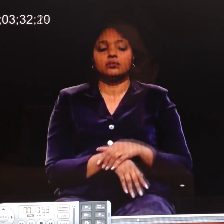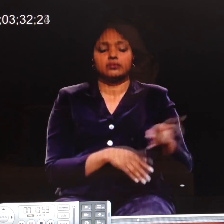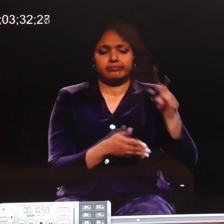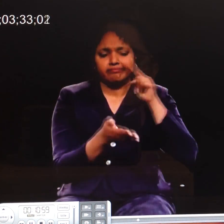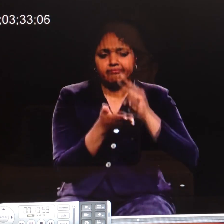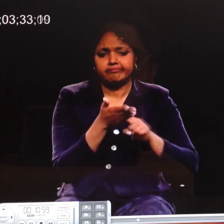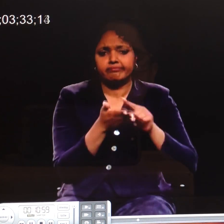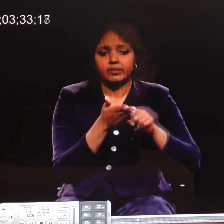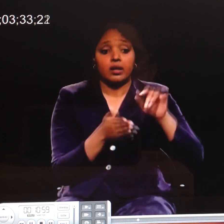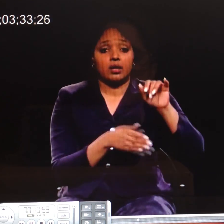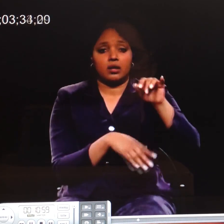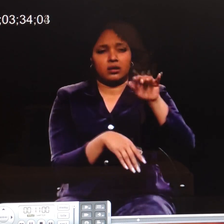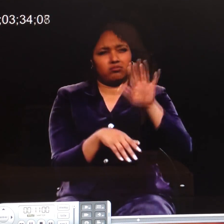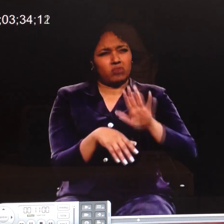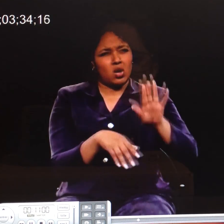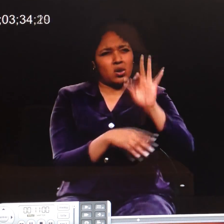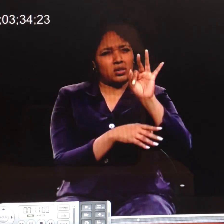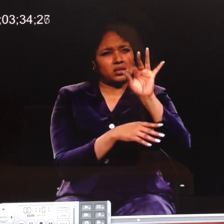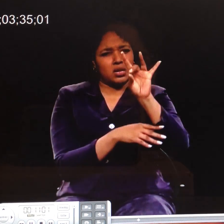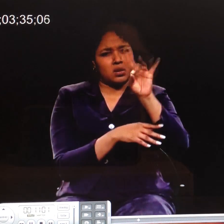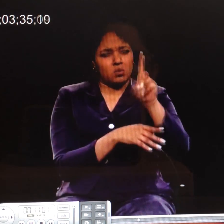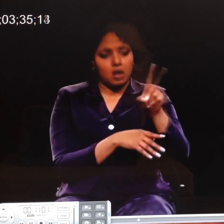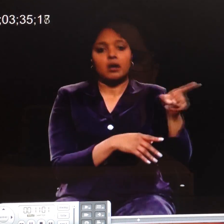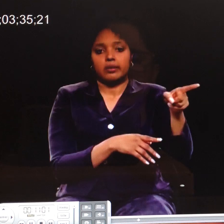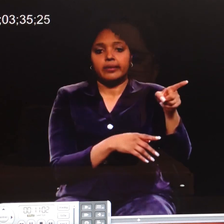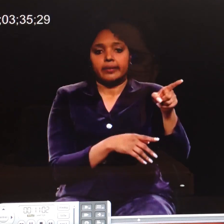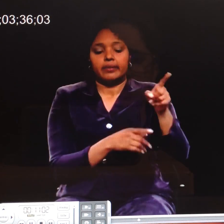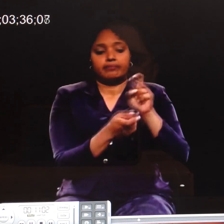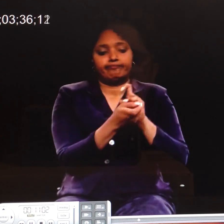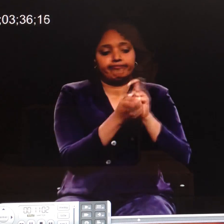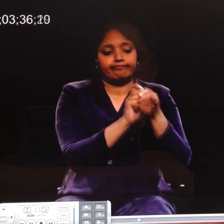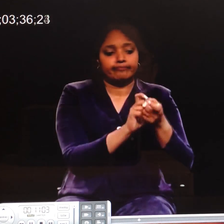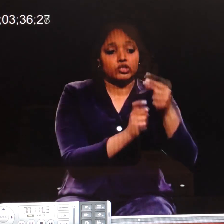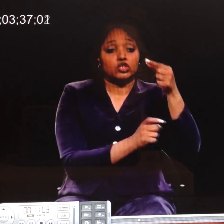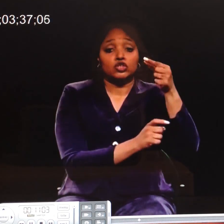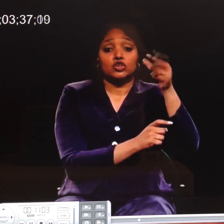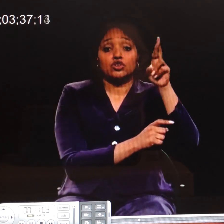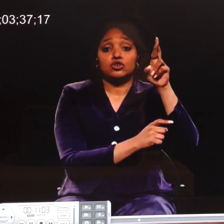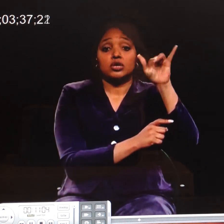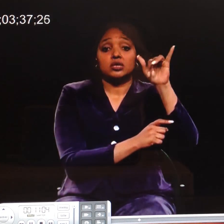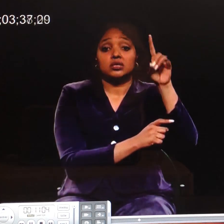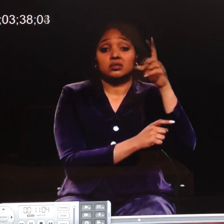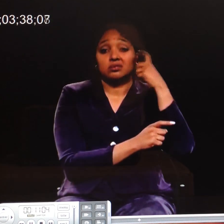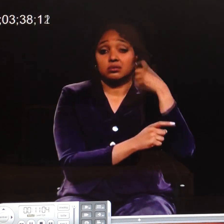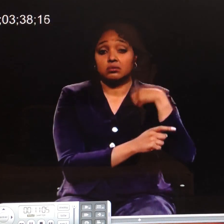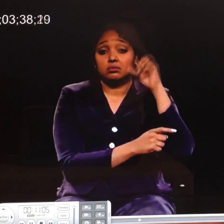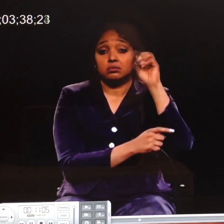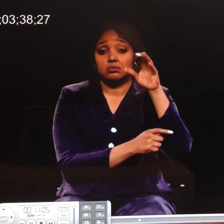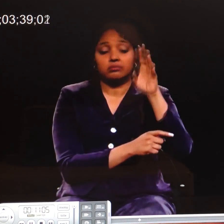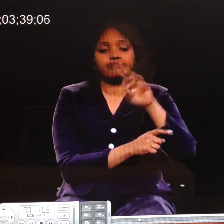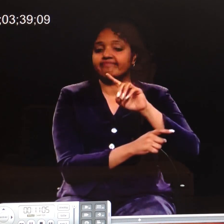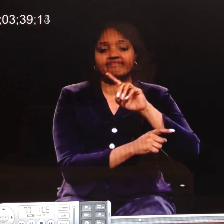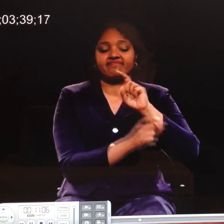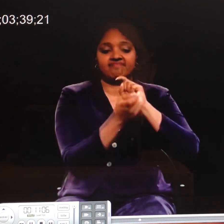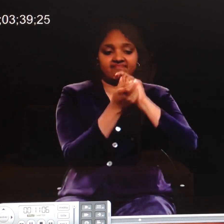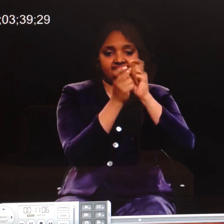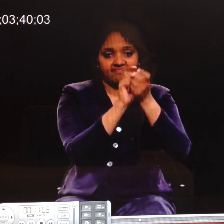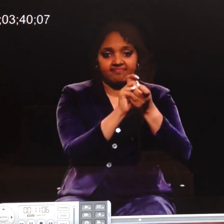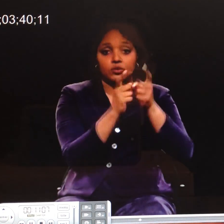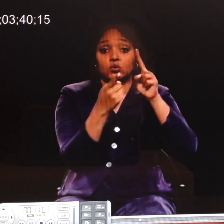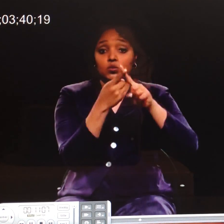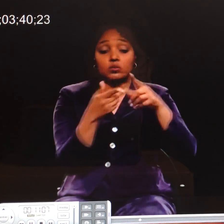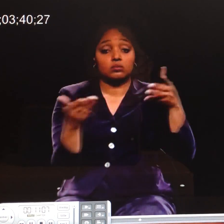research. They continued researching, and this was about 1981, that they changed the virus